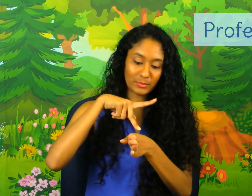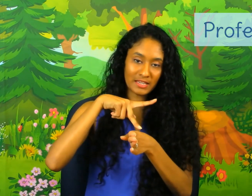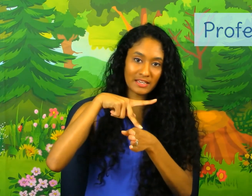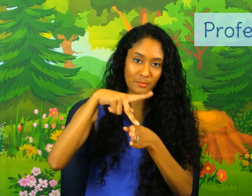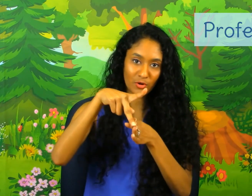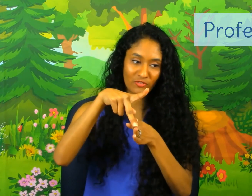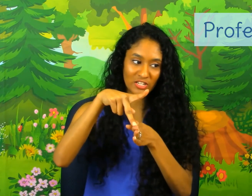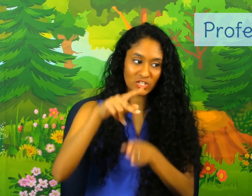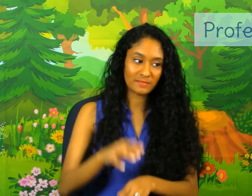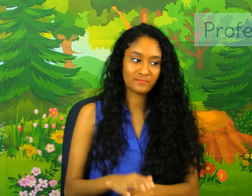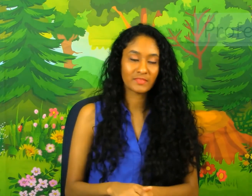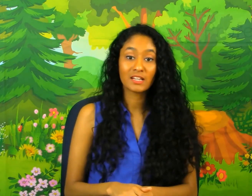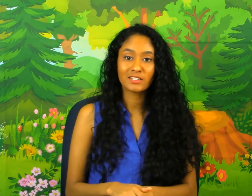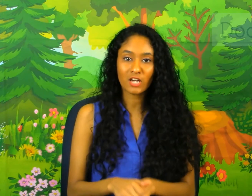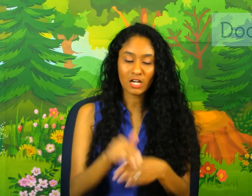P, profession. Doctor,